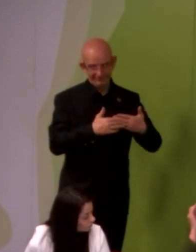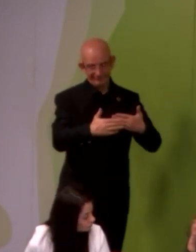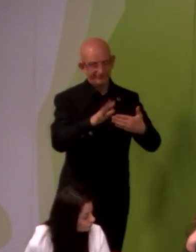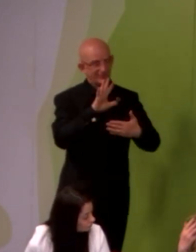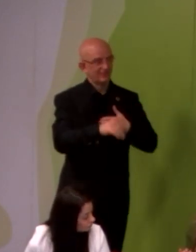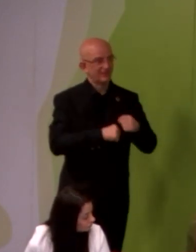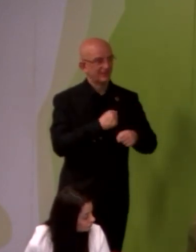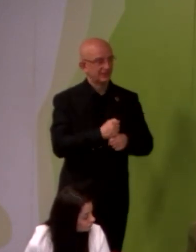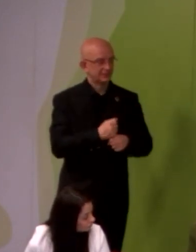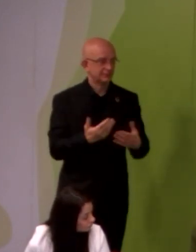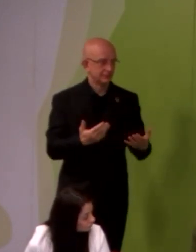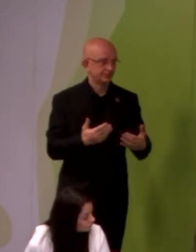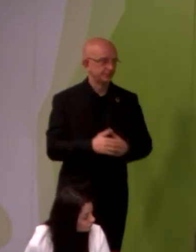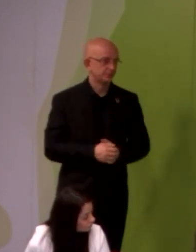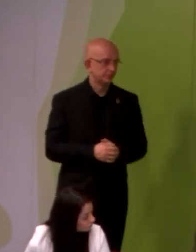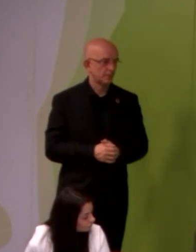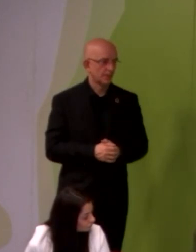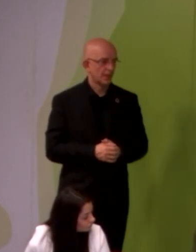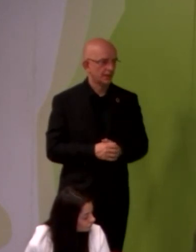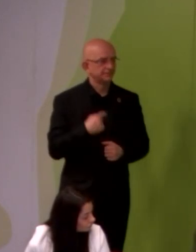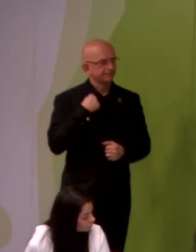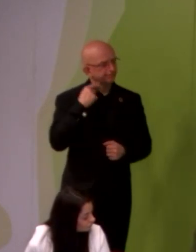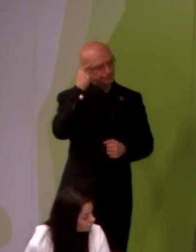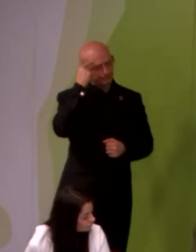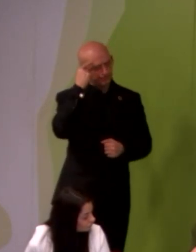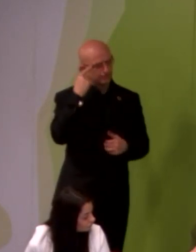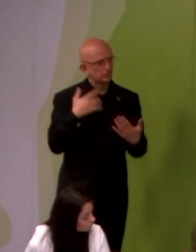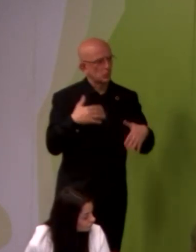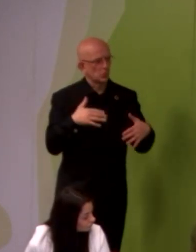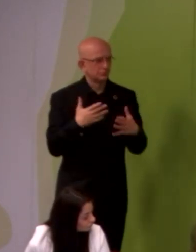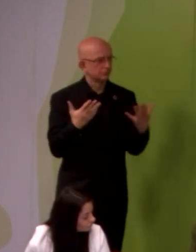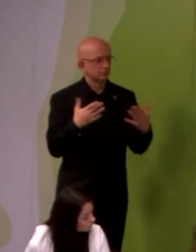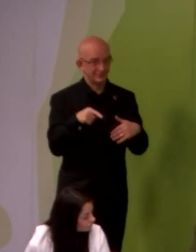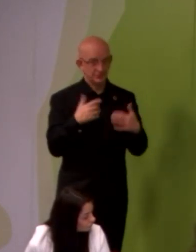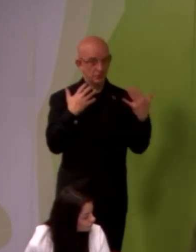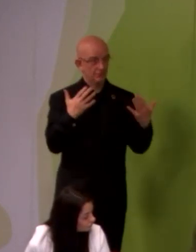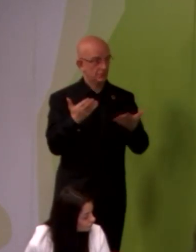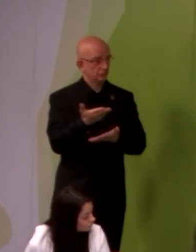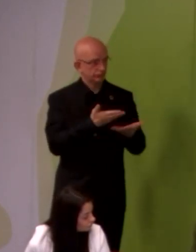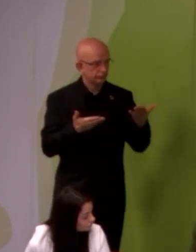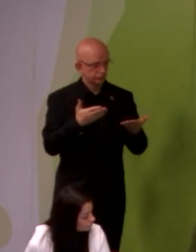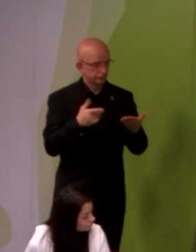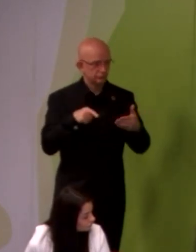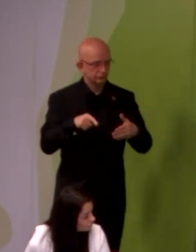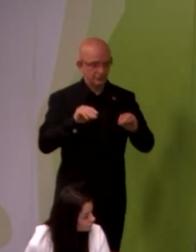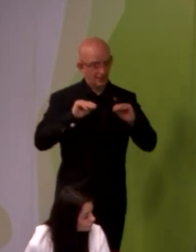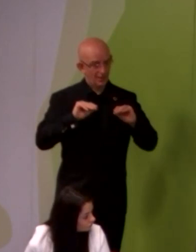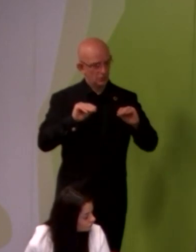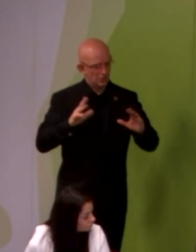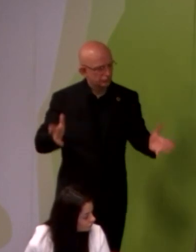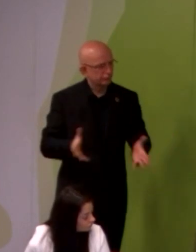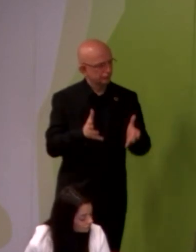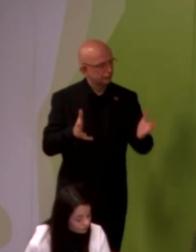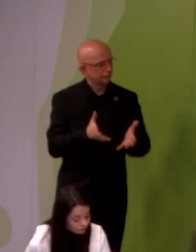really stood out for me in this conference has been, from education advocates, people in this room, has been the idea